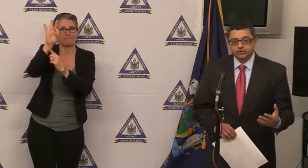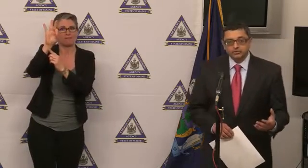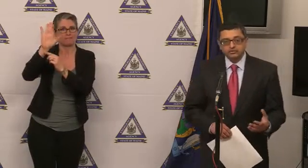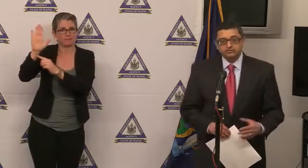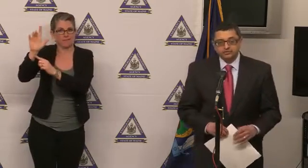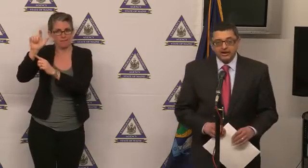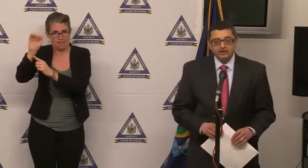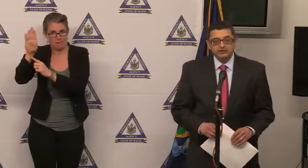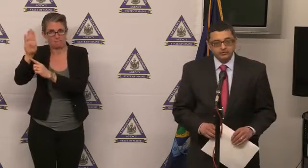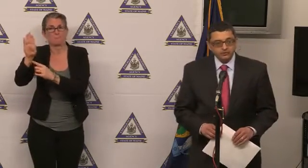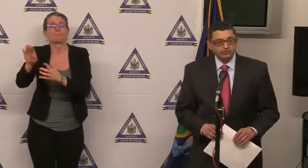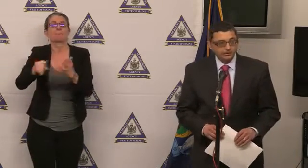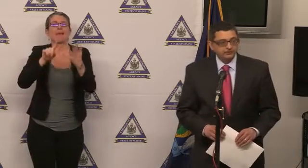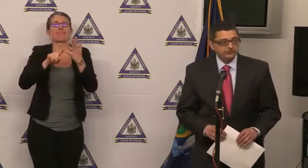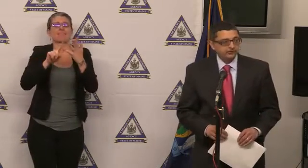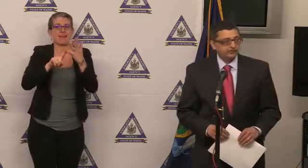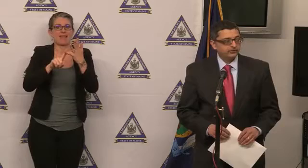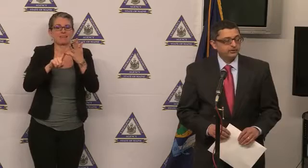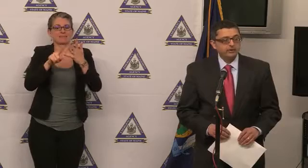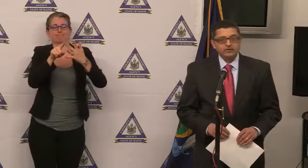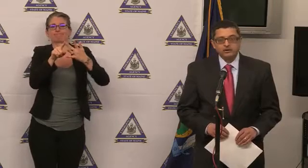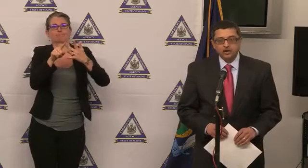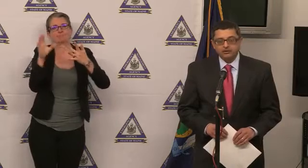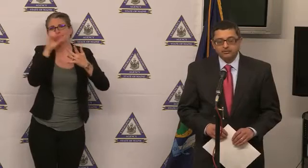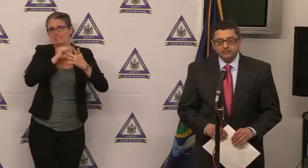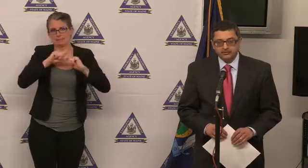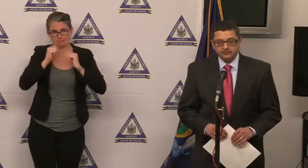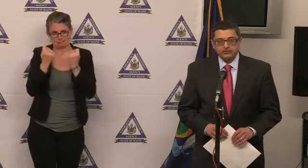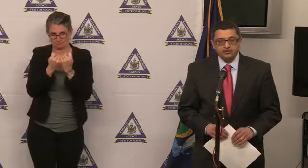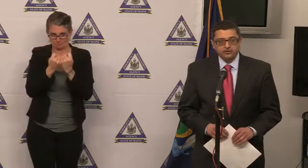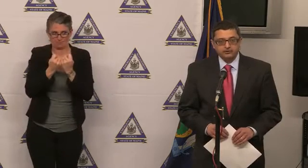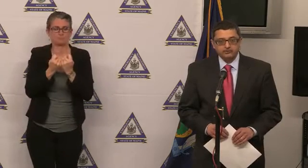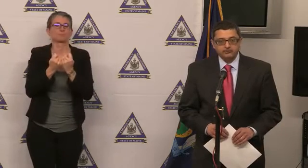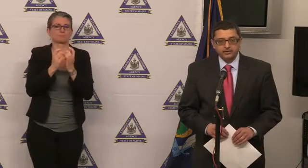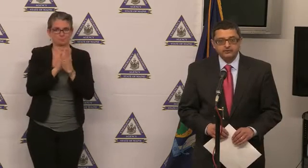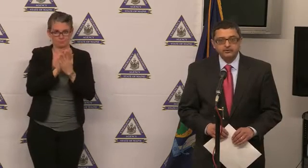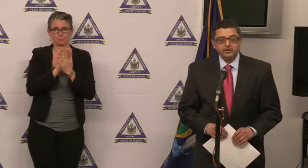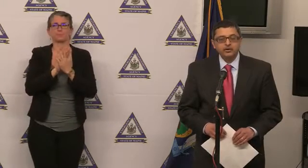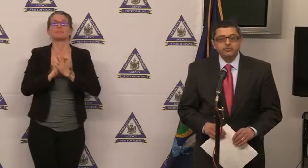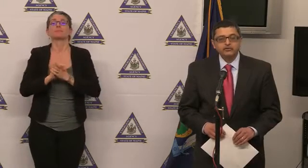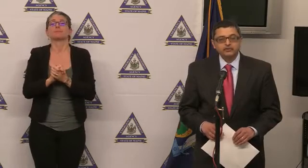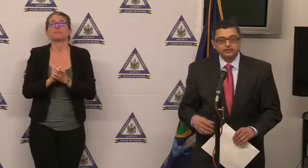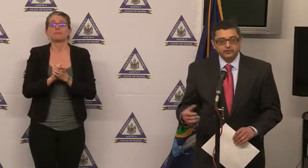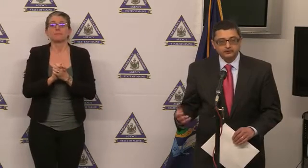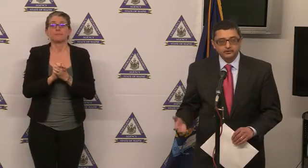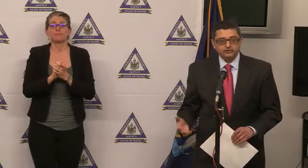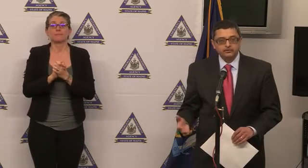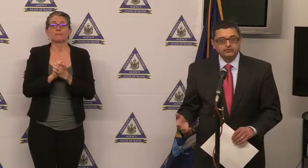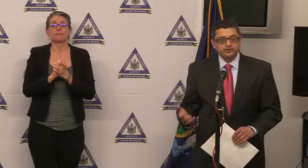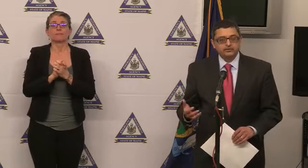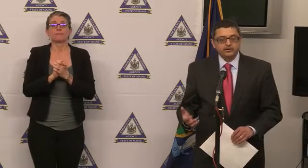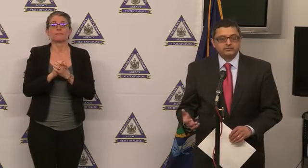now a total of 5 commercial entities that are offering testing across the state. This is in